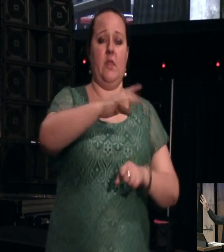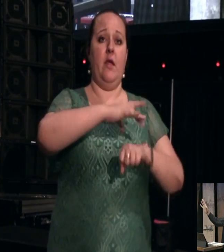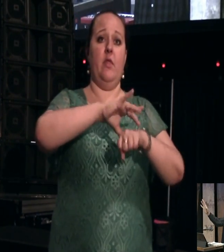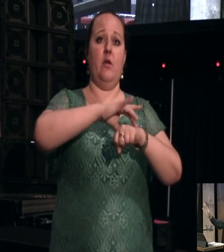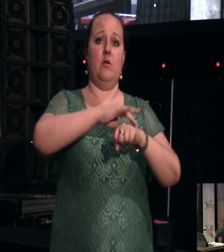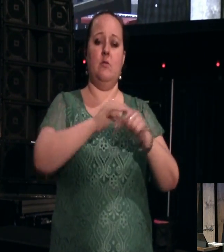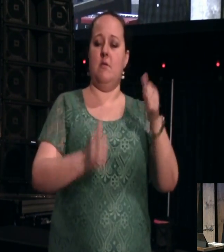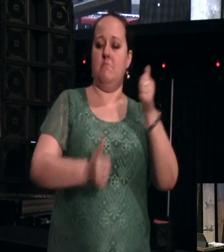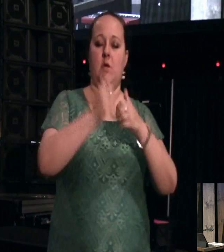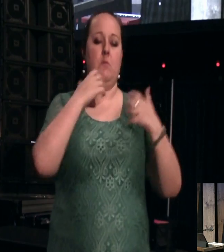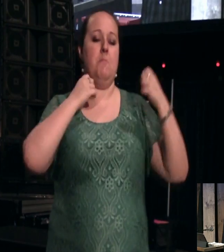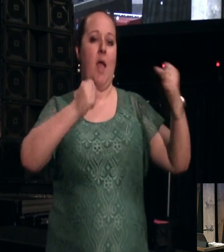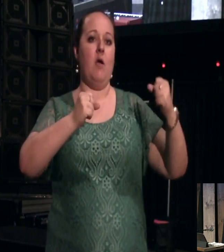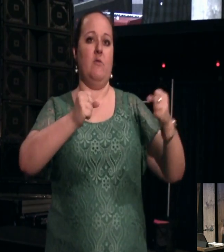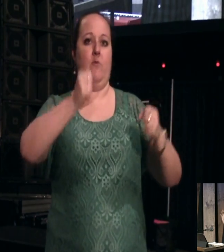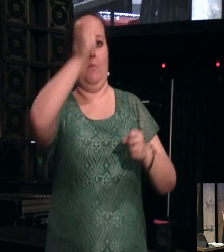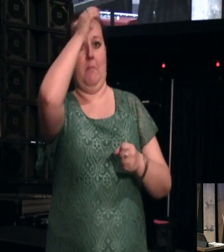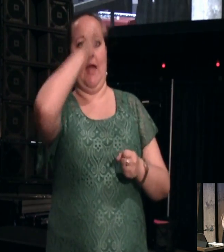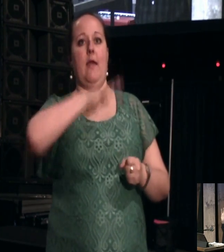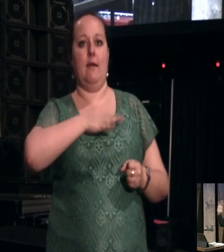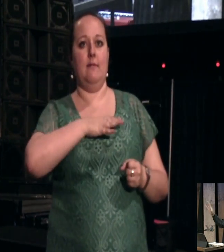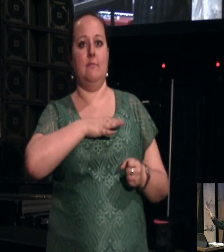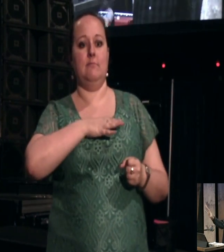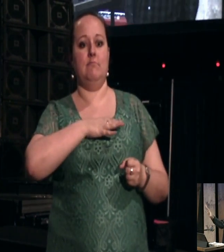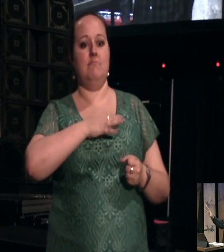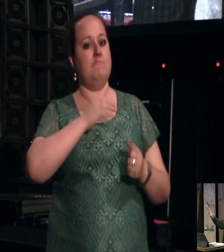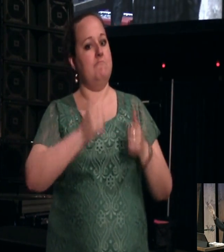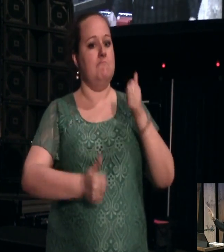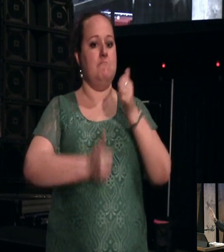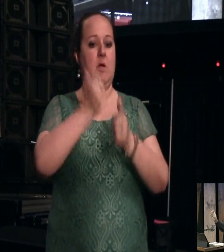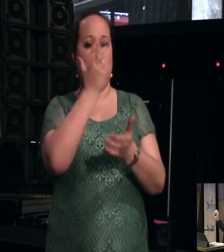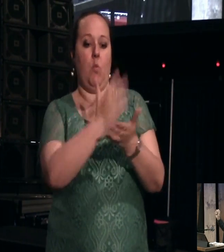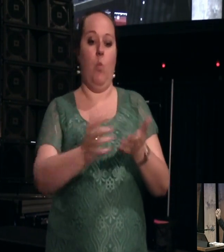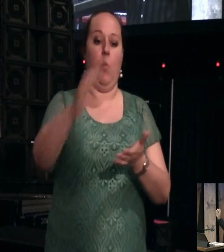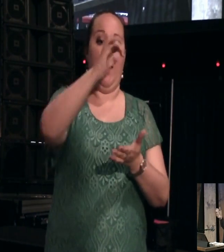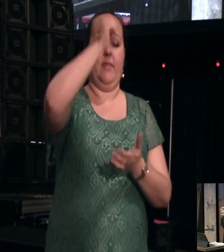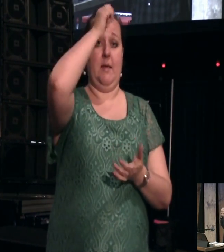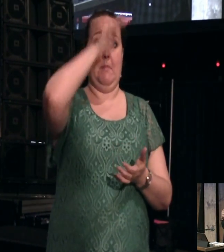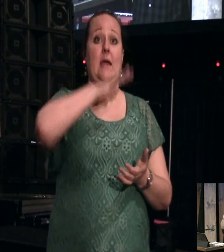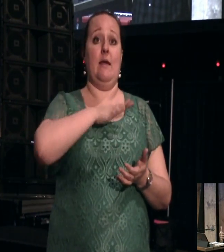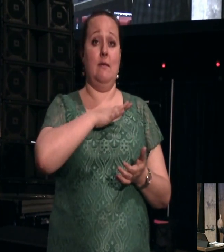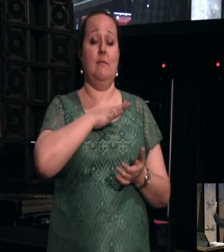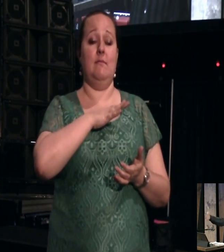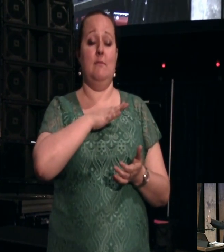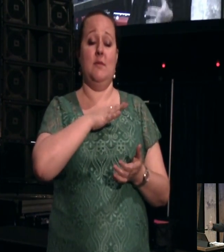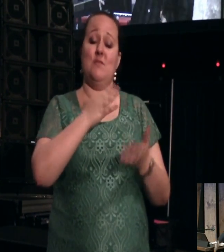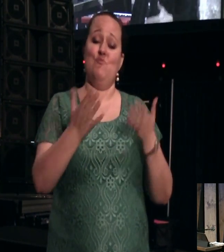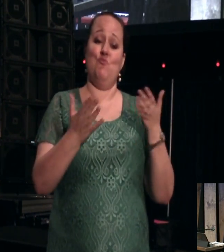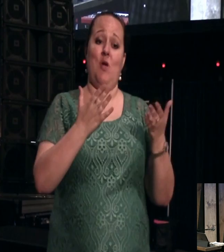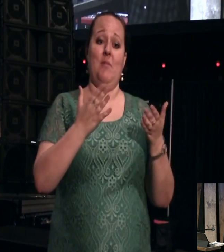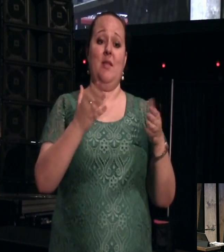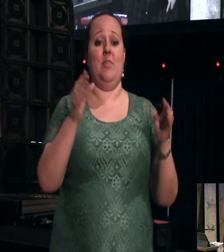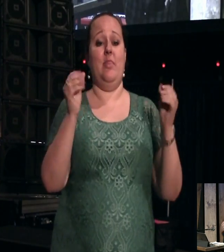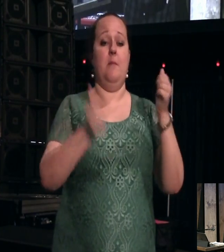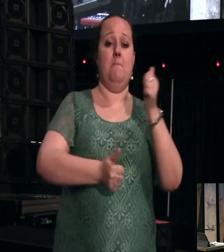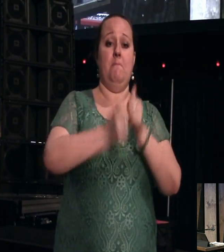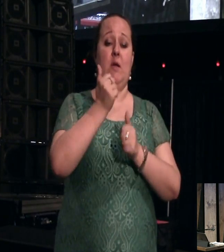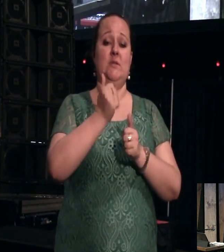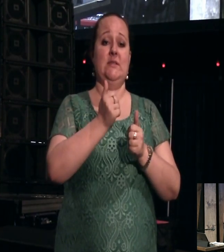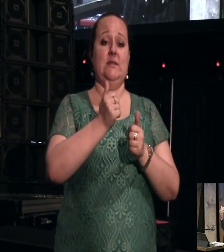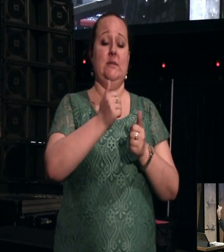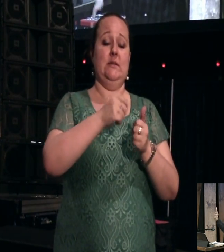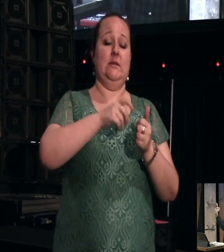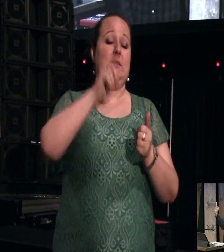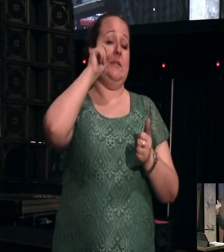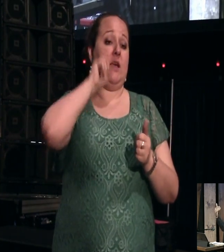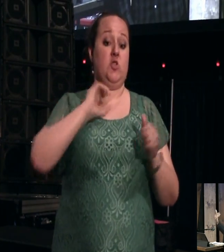the wisest man on the earth. He was the most powerful man on the earth. He was the wealthiest man on earth. I would say